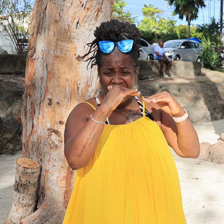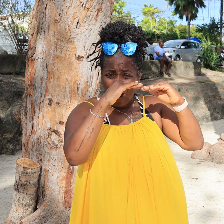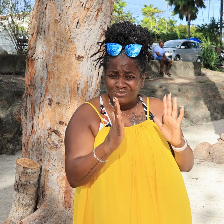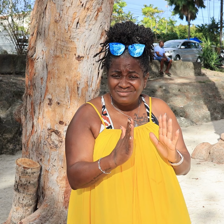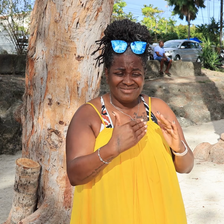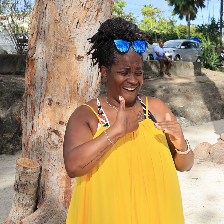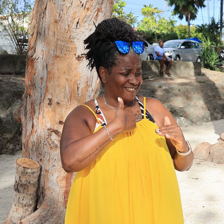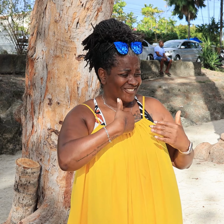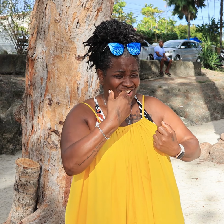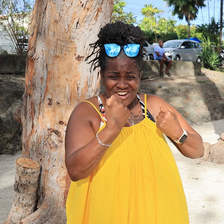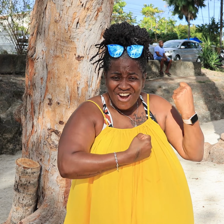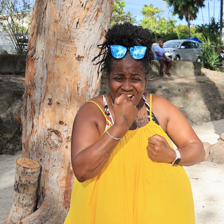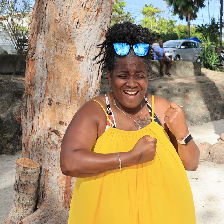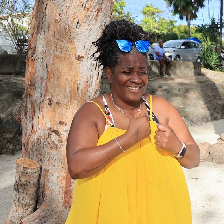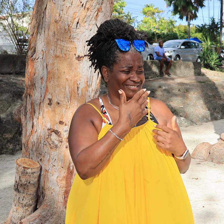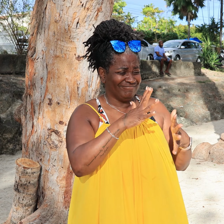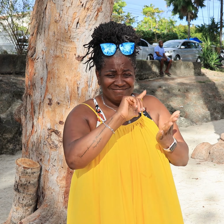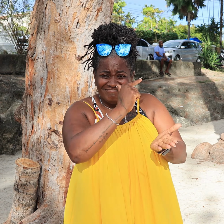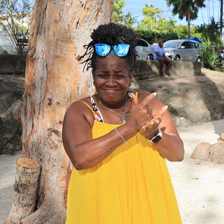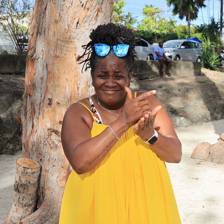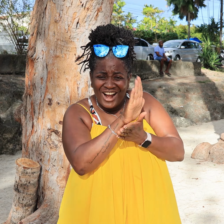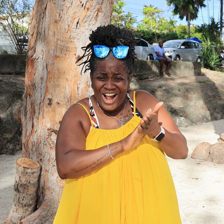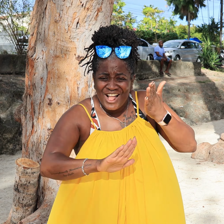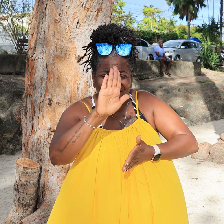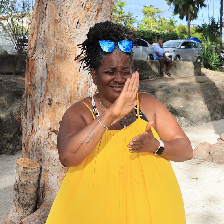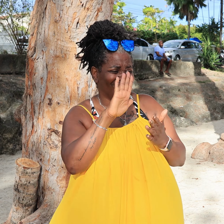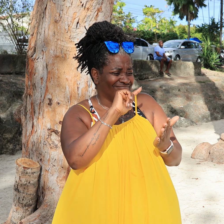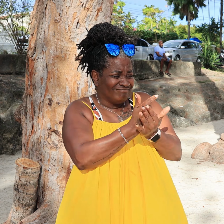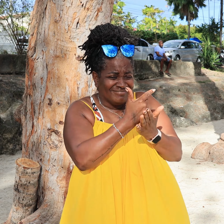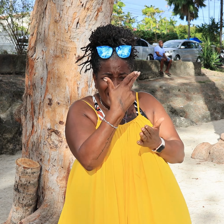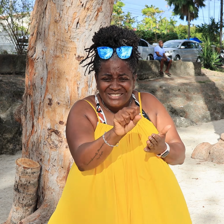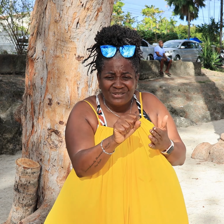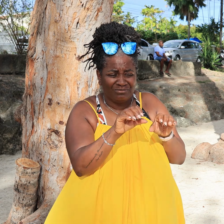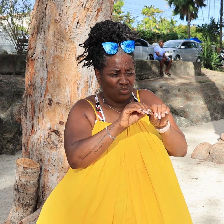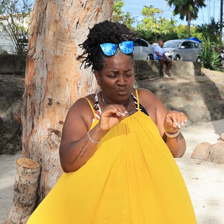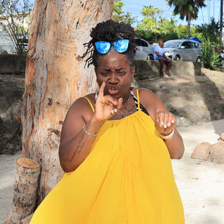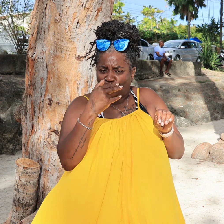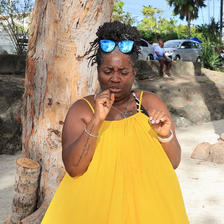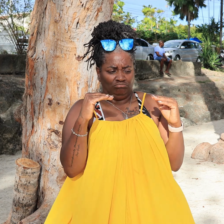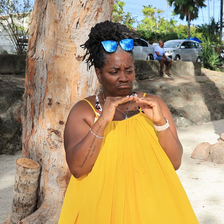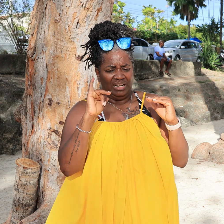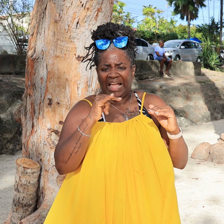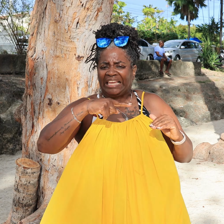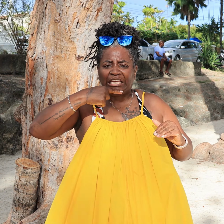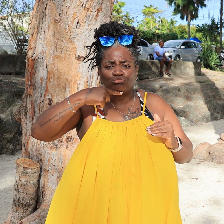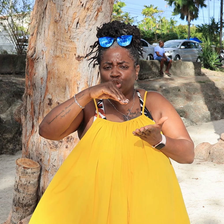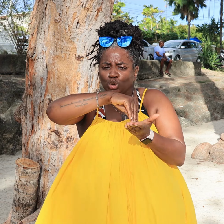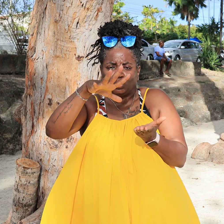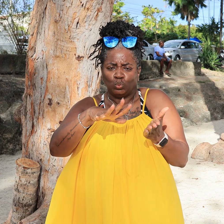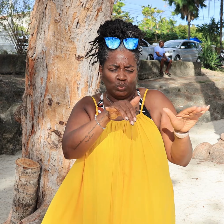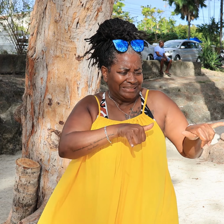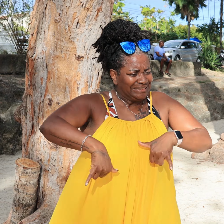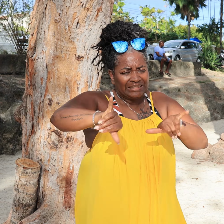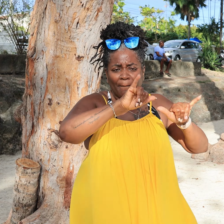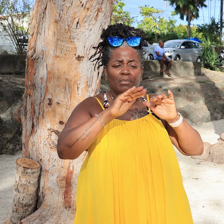In America, they're already advanced. They have a house, car, they've graduated college, graduated high school, they've got college degrees, just